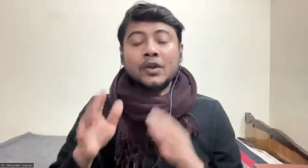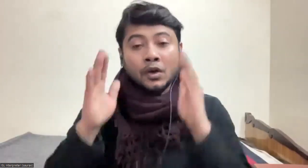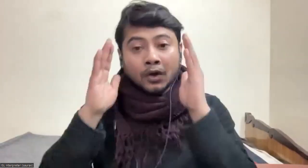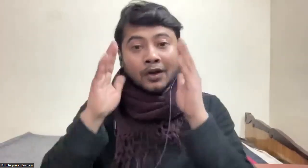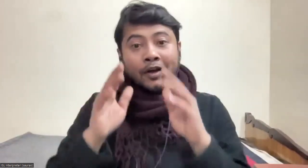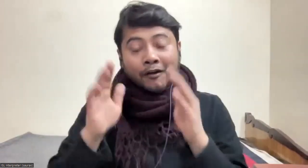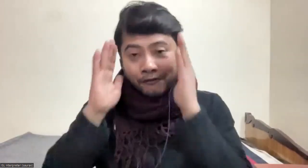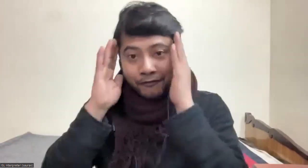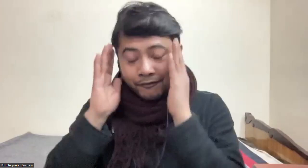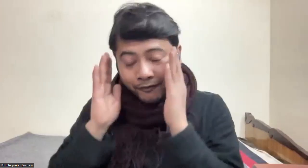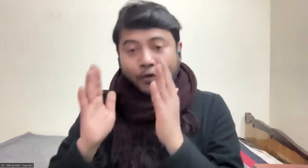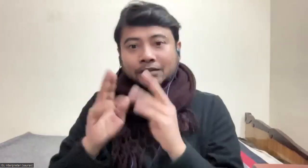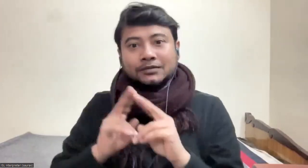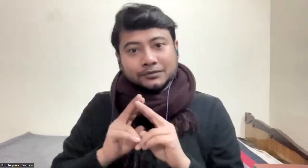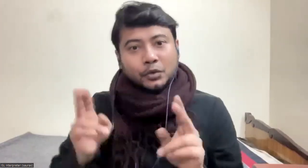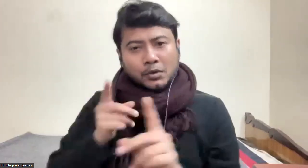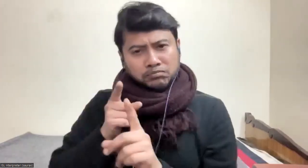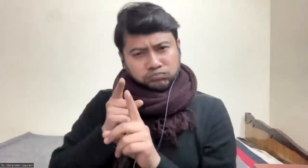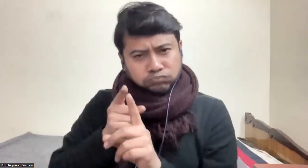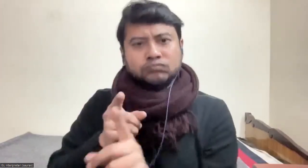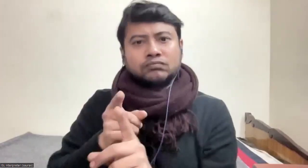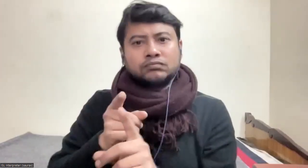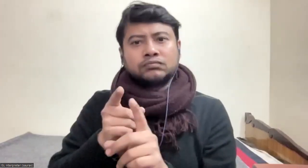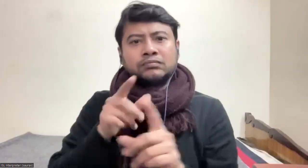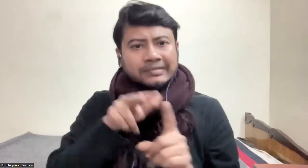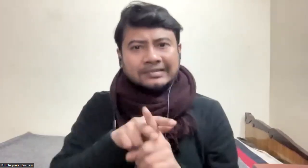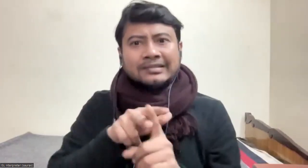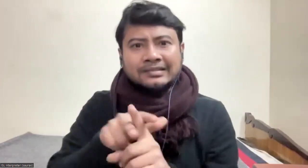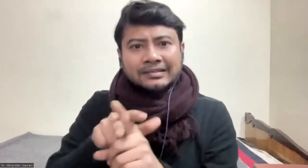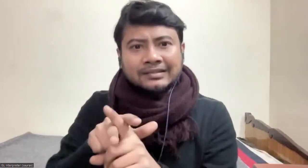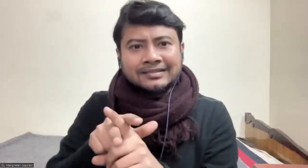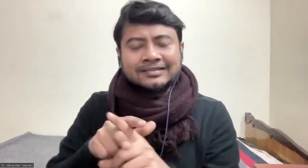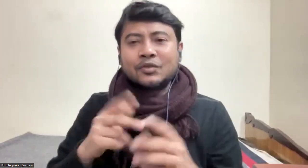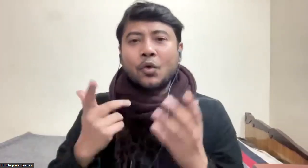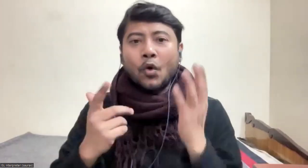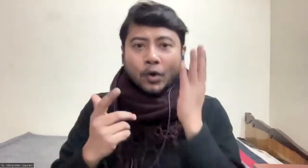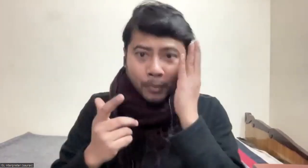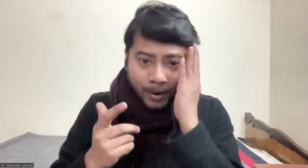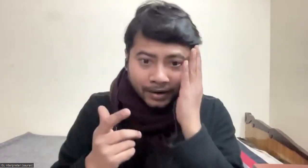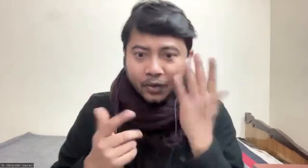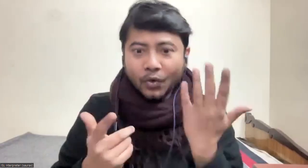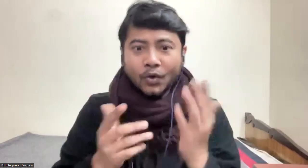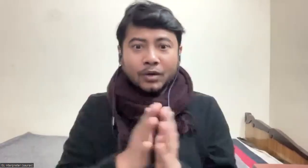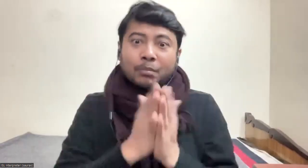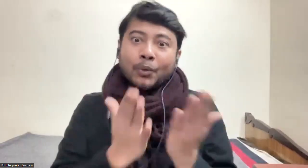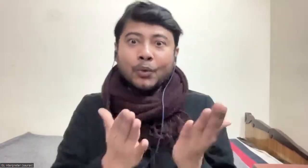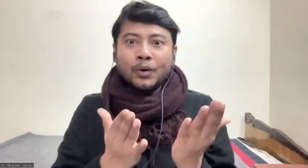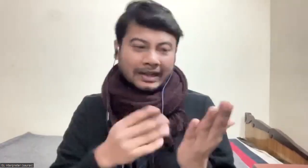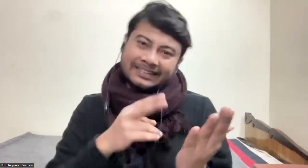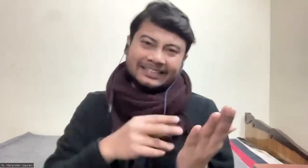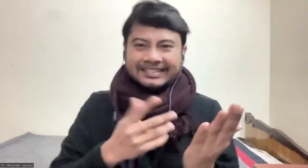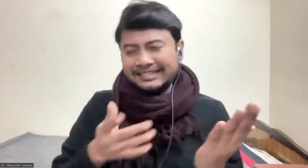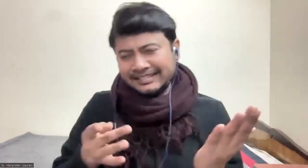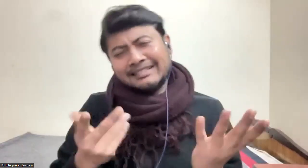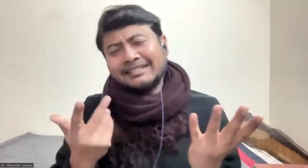full attention, without any distraction, without looking at your phone, without reading anything, a book, or without